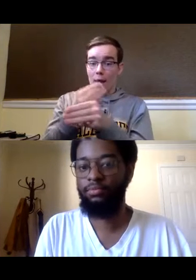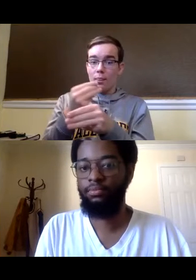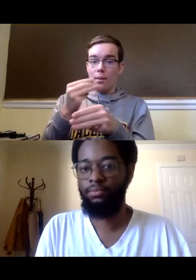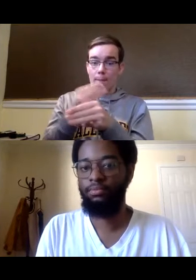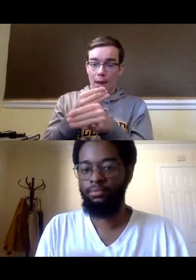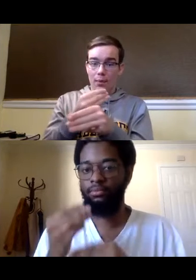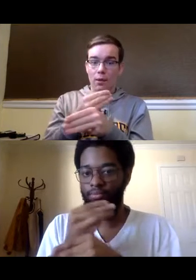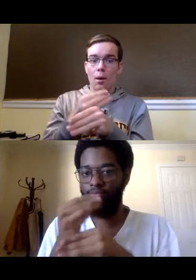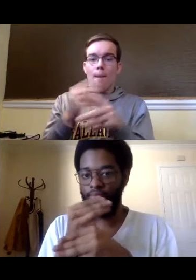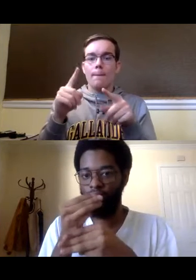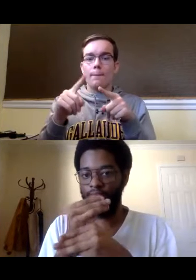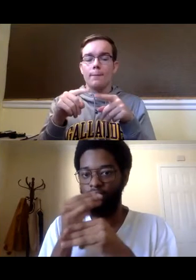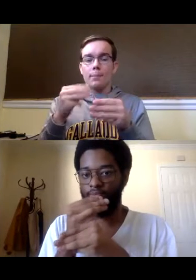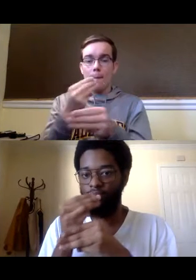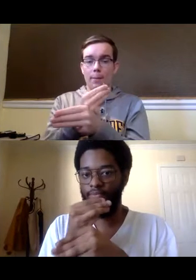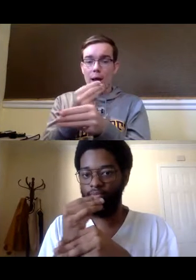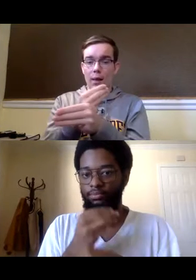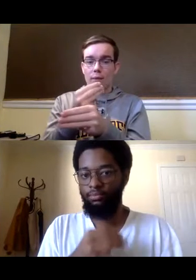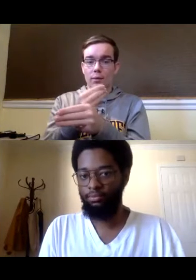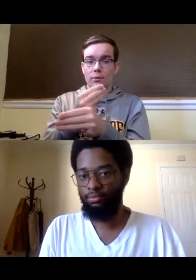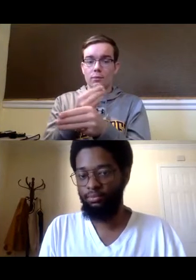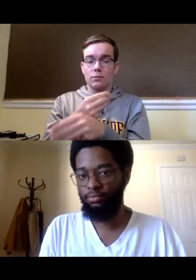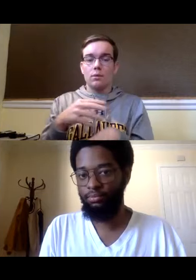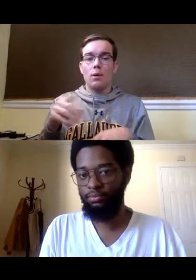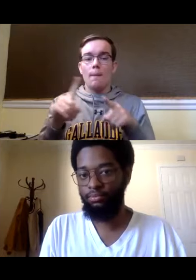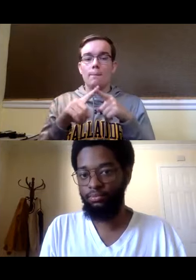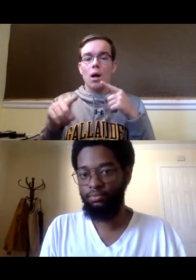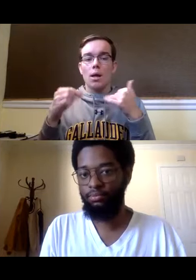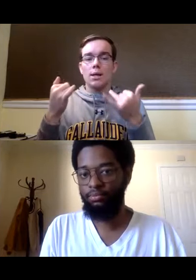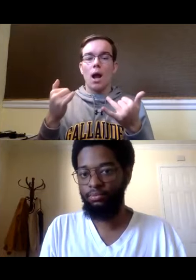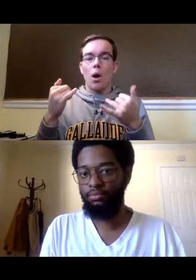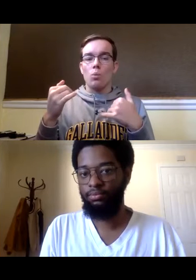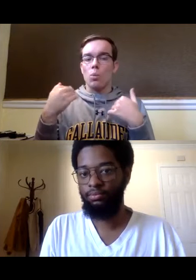and now the sign we showed you earlier for math is the general term.